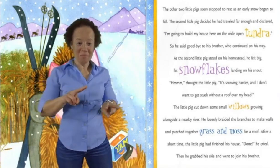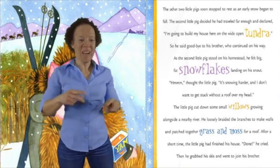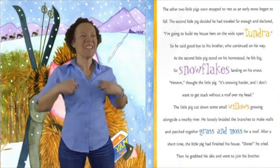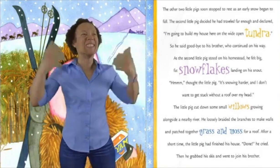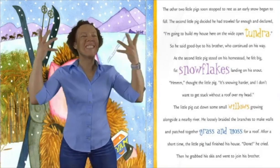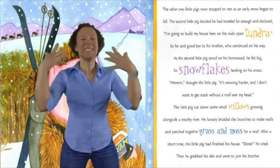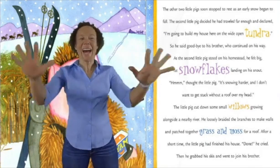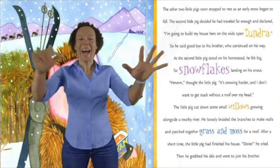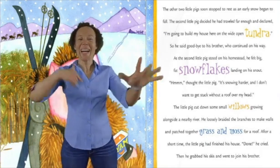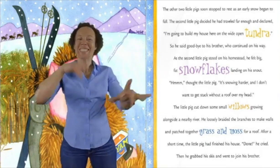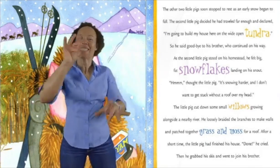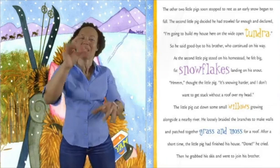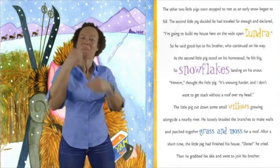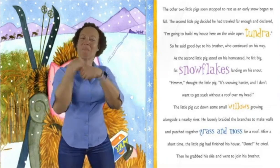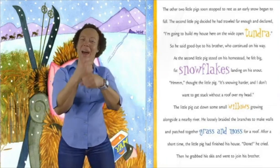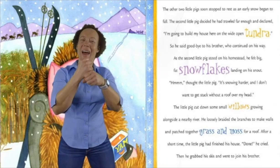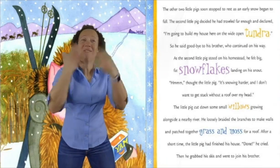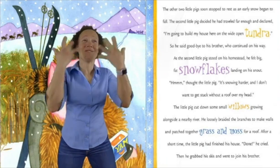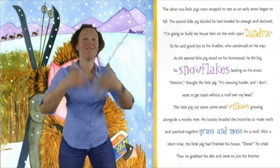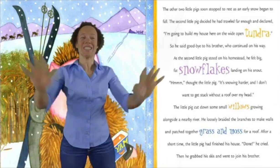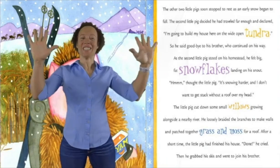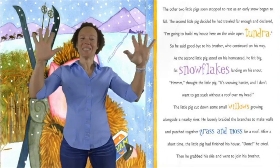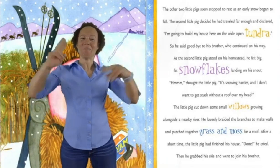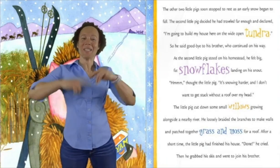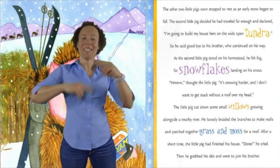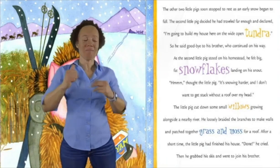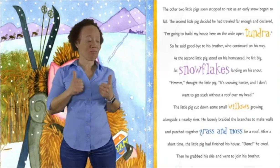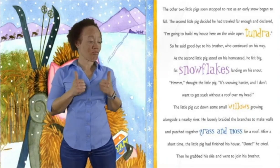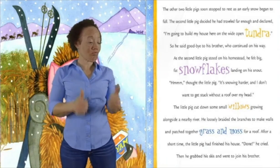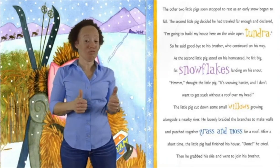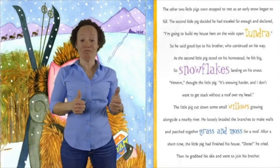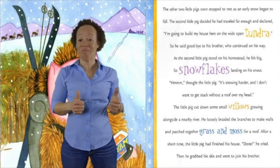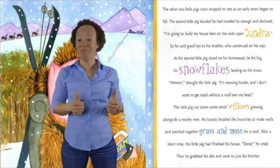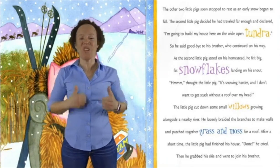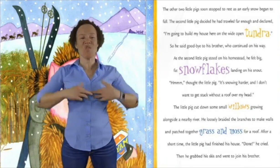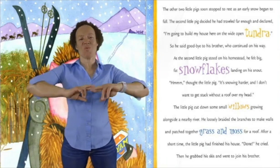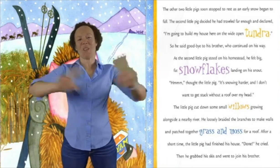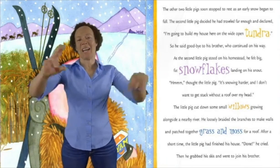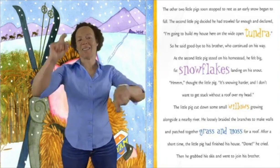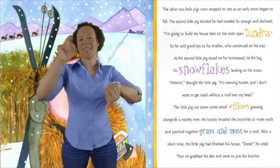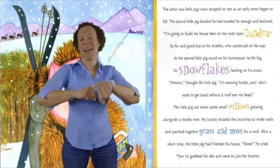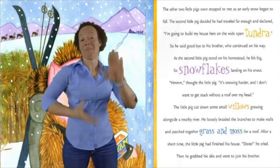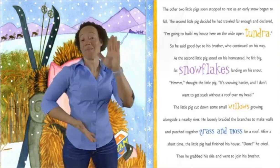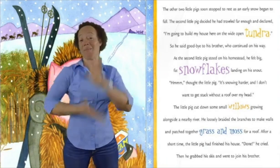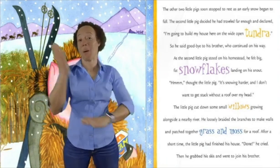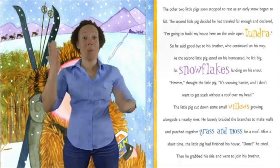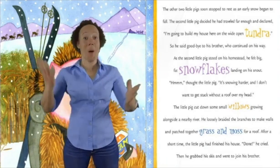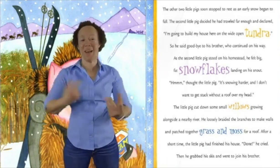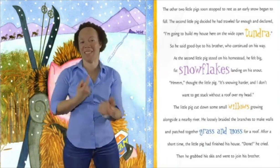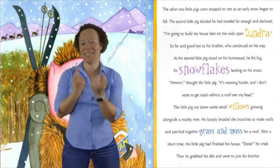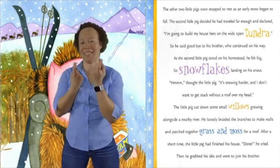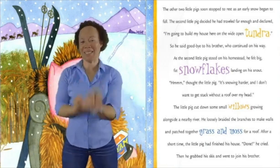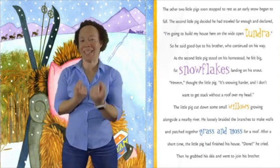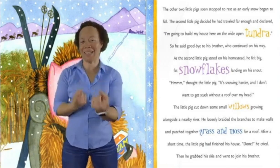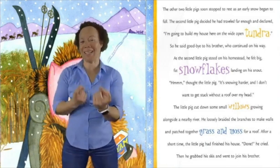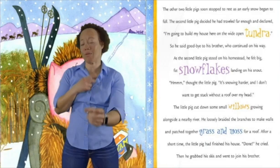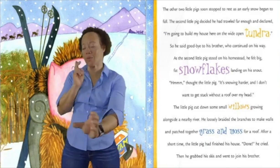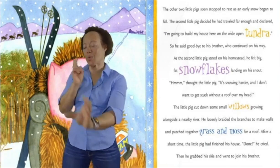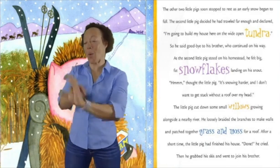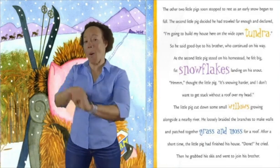After a short time, the little pig had finished his house. "Done!" he cried. Then he grabbed his skis